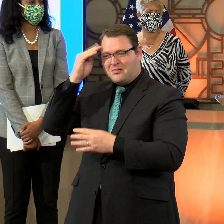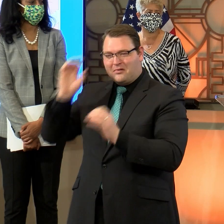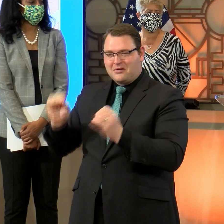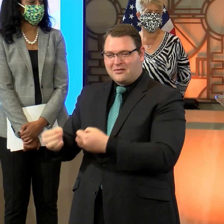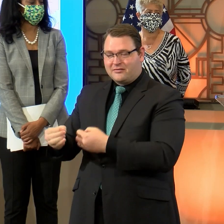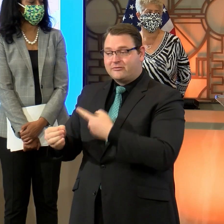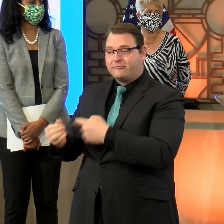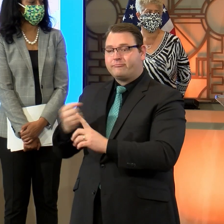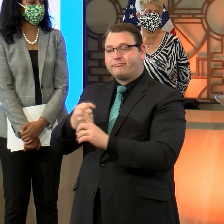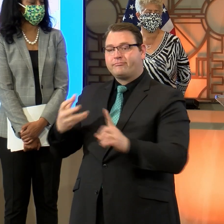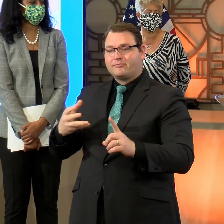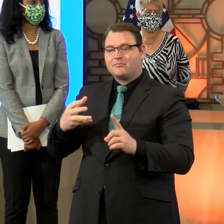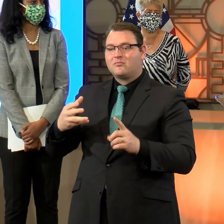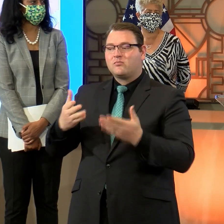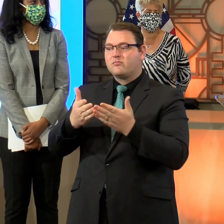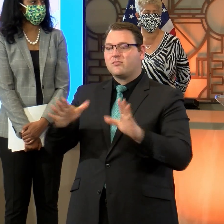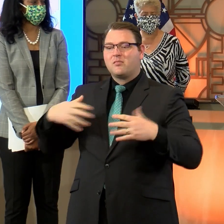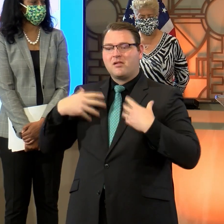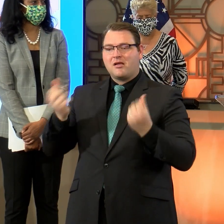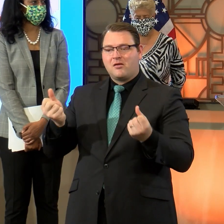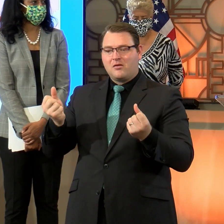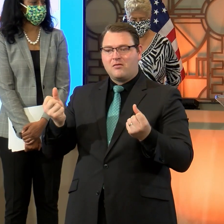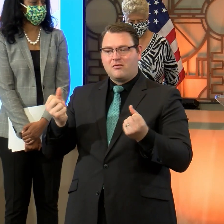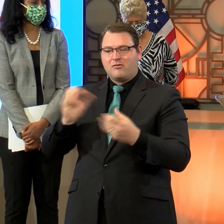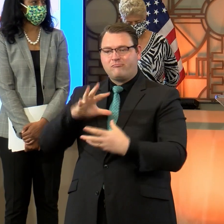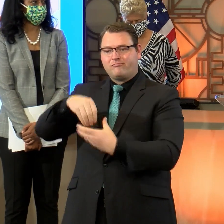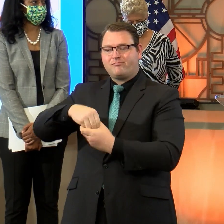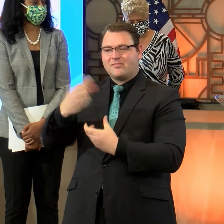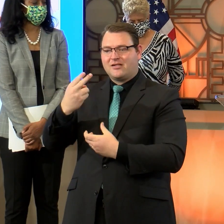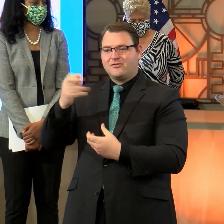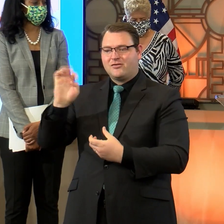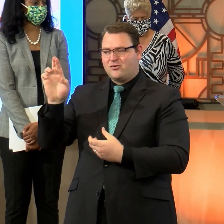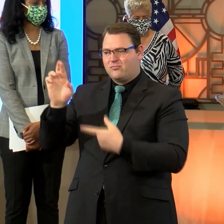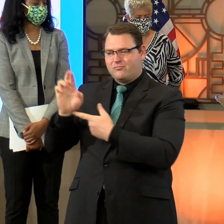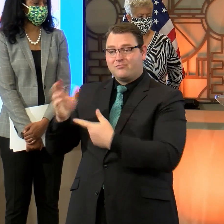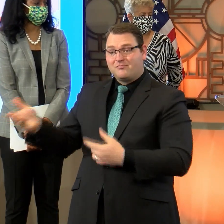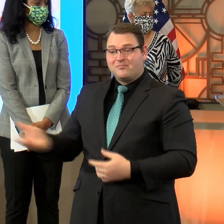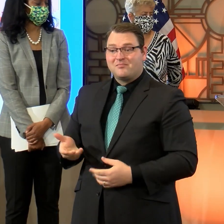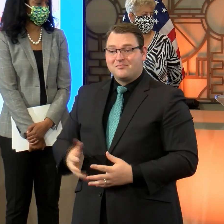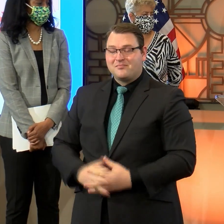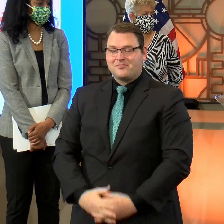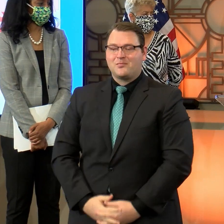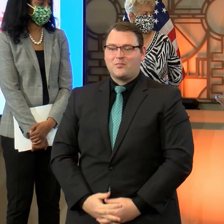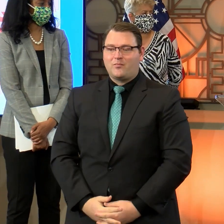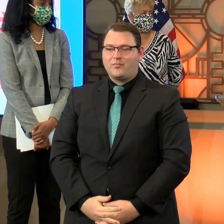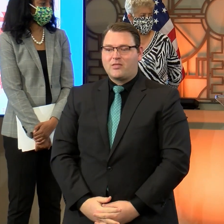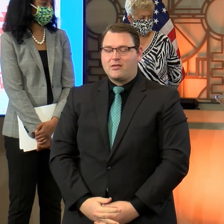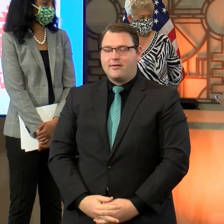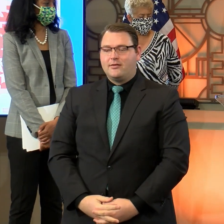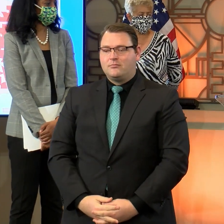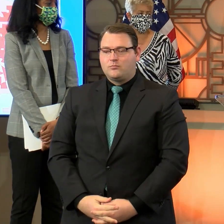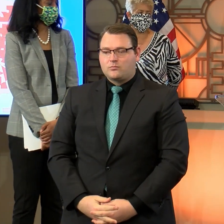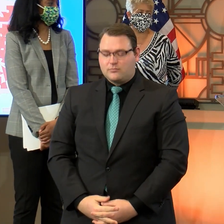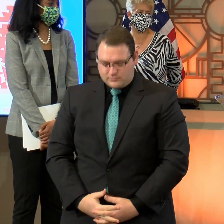health campaign components of the HER initiative. Director Stepech.